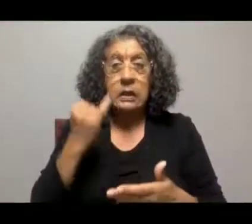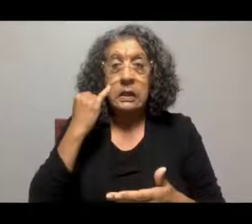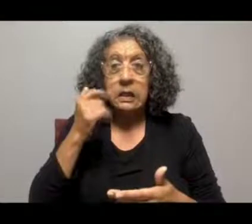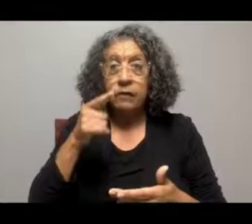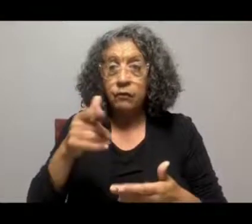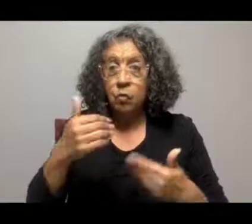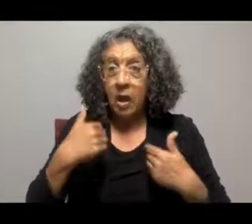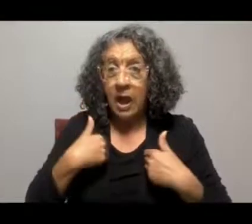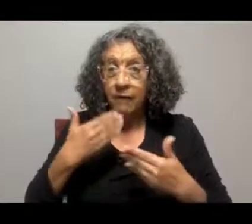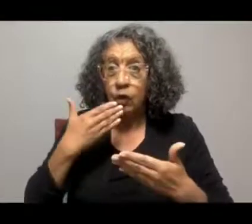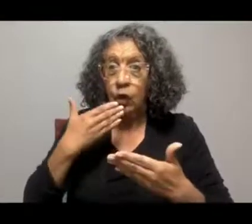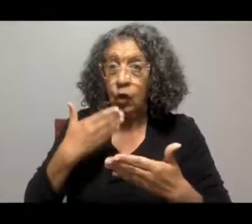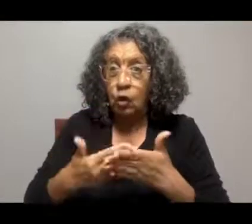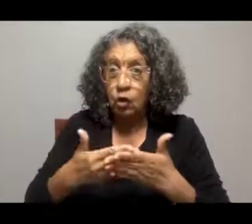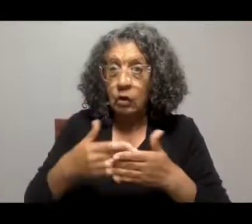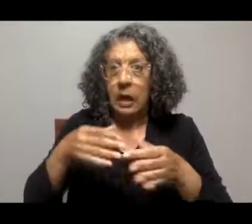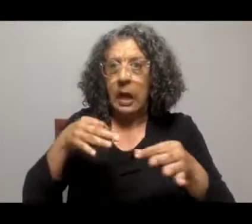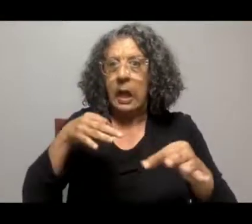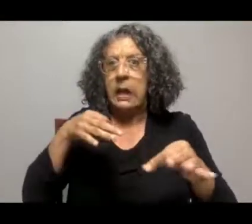That's not good,